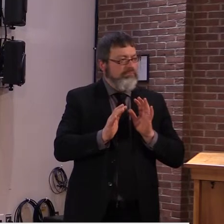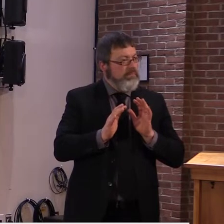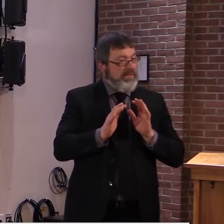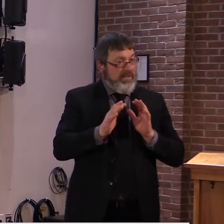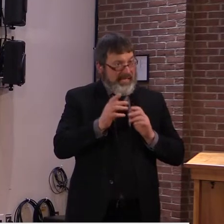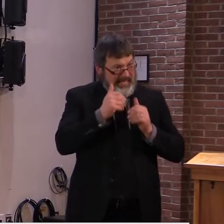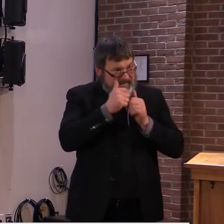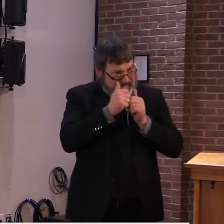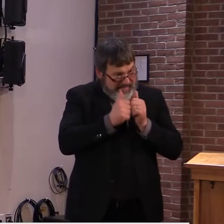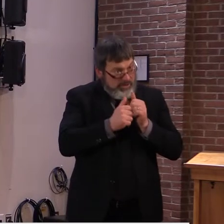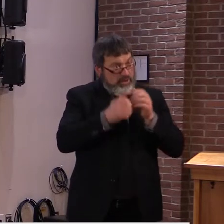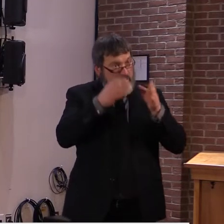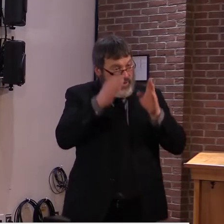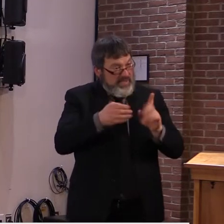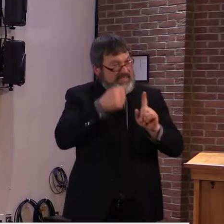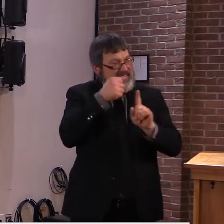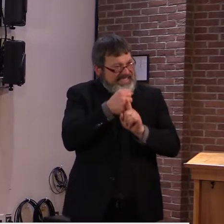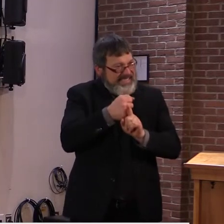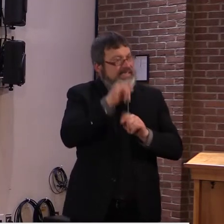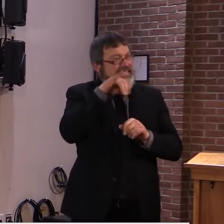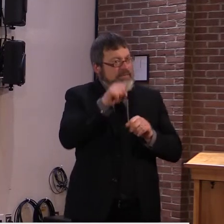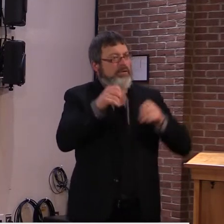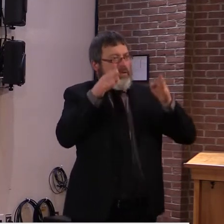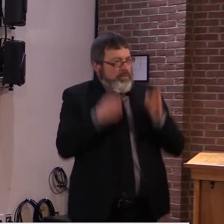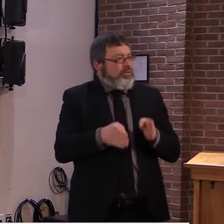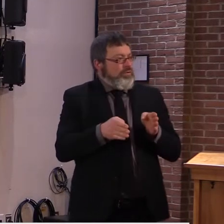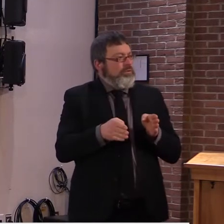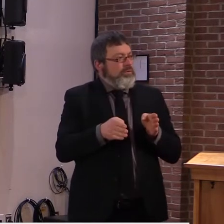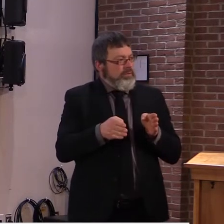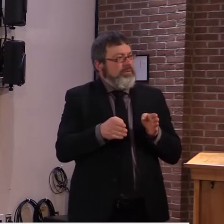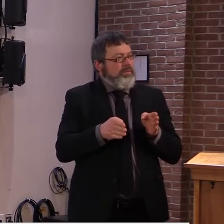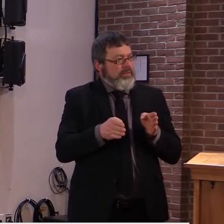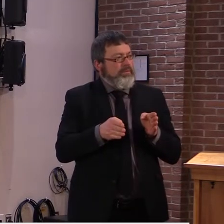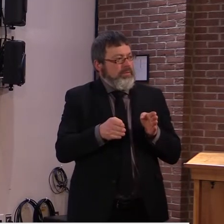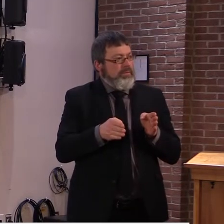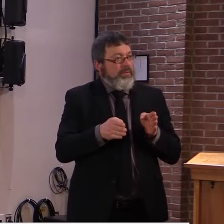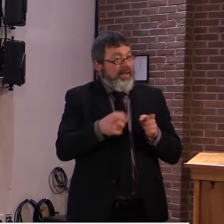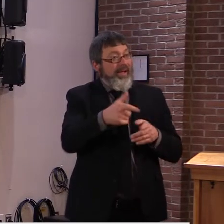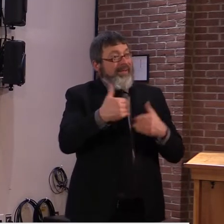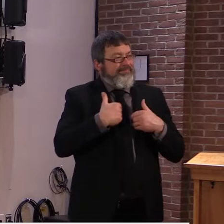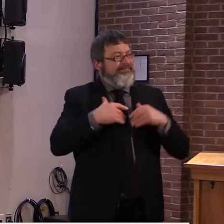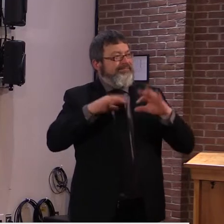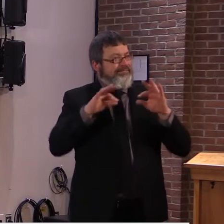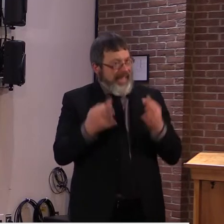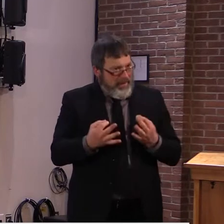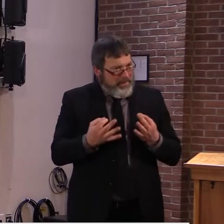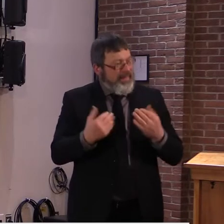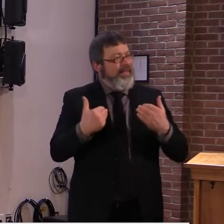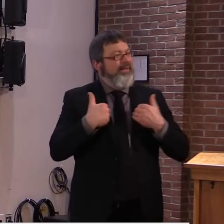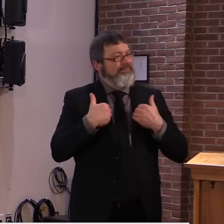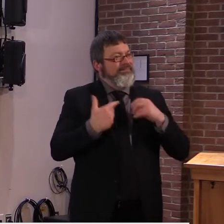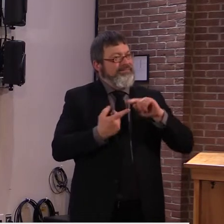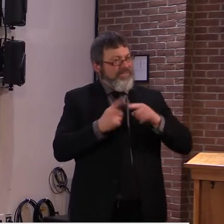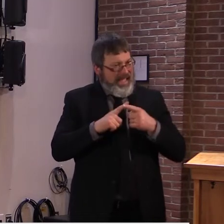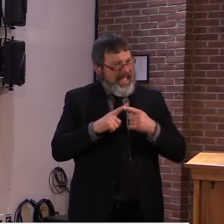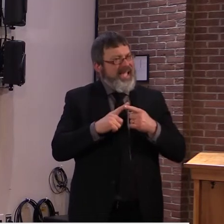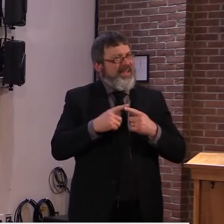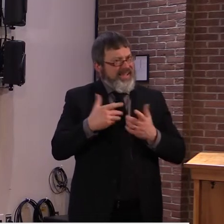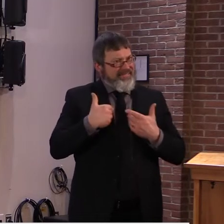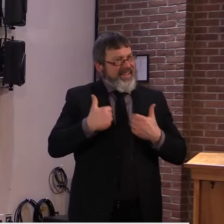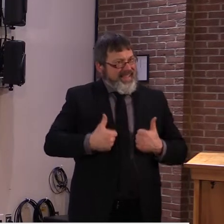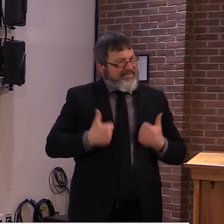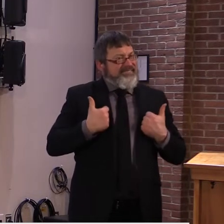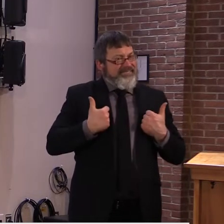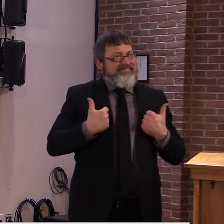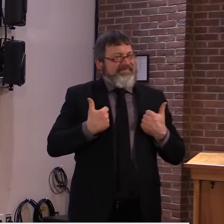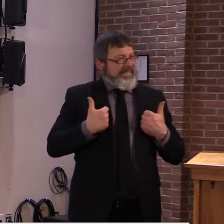now. People with families, people with stories of their lives, and the loved ones of 120 of them are